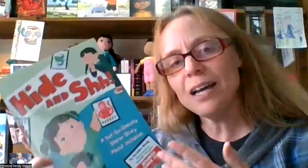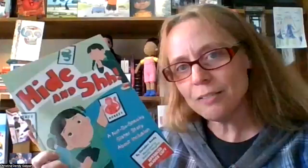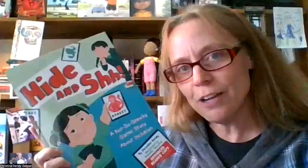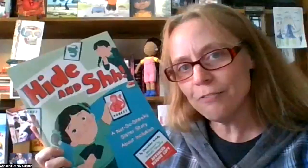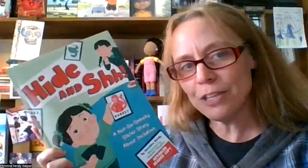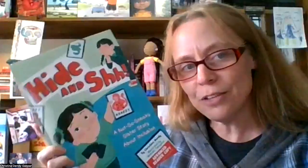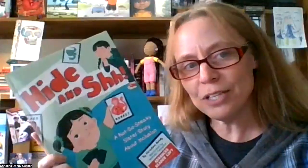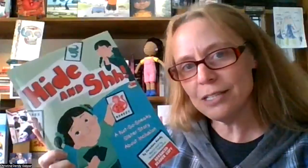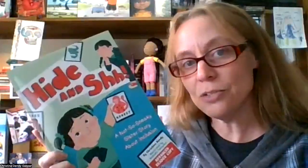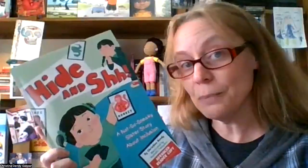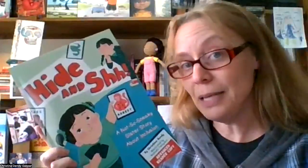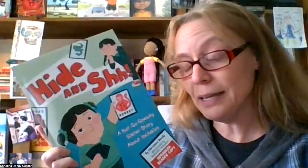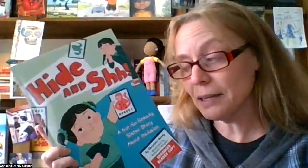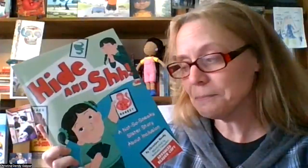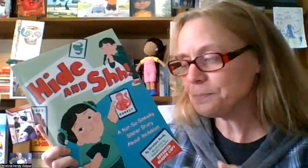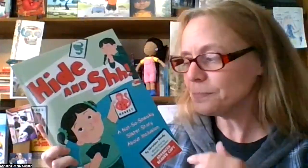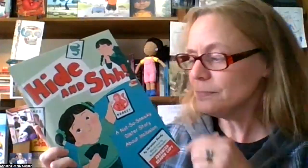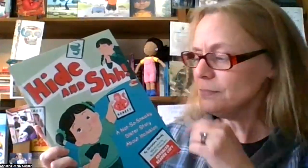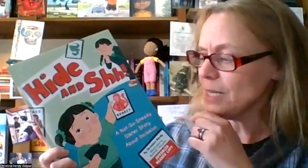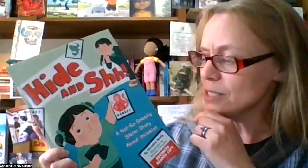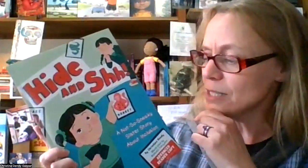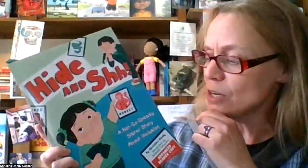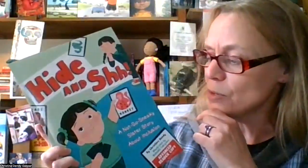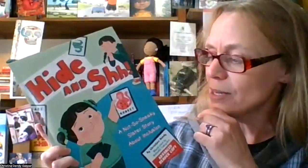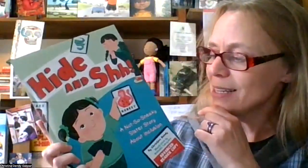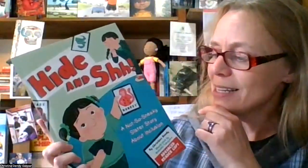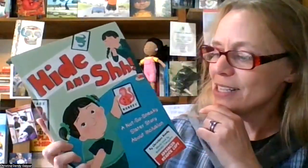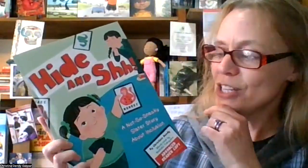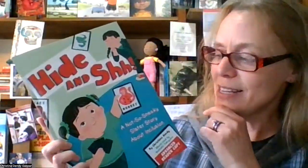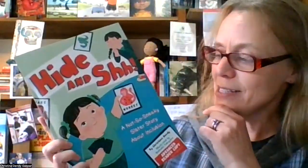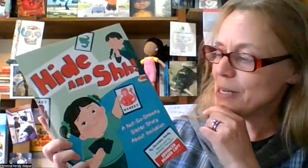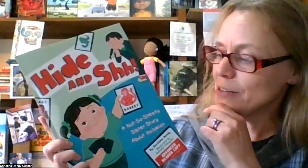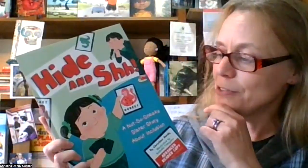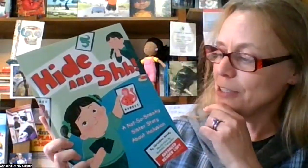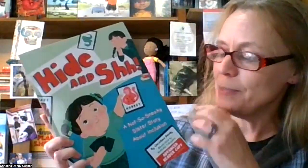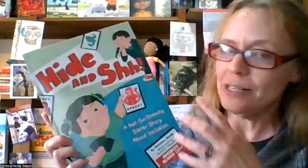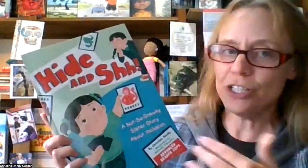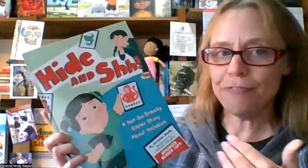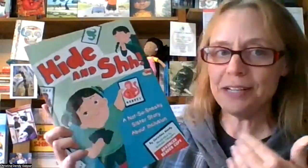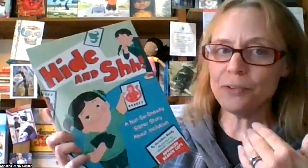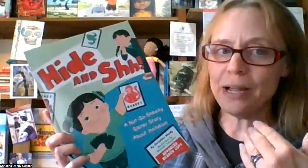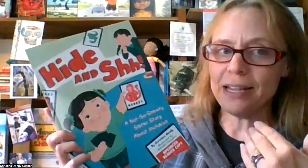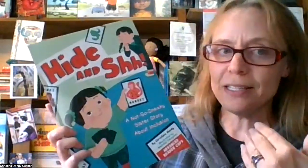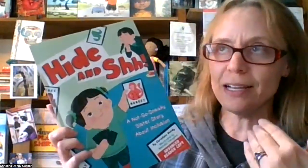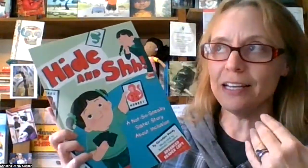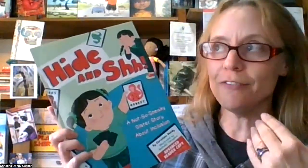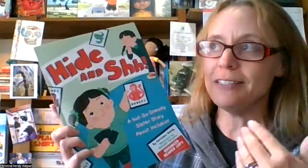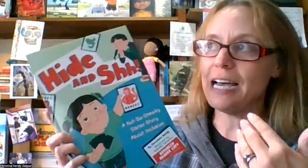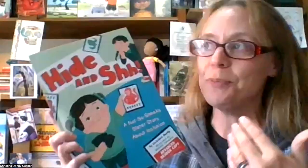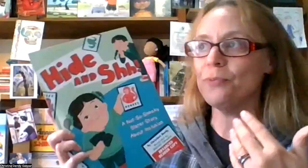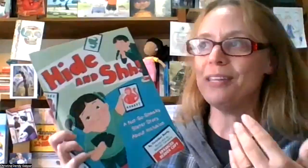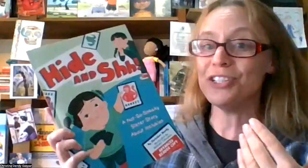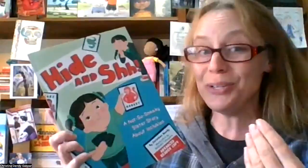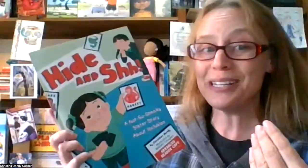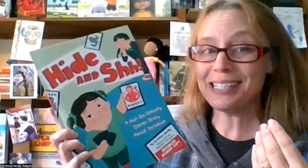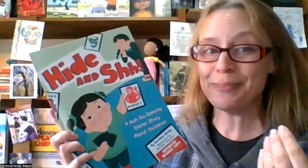not always fun for the other kids who are playing. So she thinks about it for a little bit and she finds a way to kind of